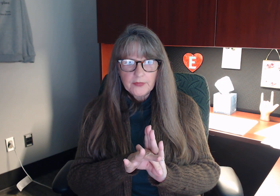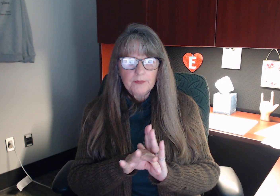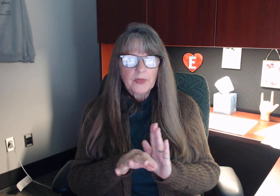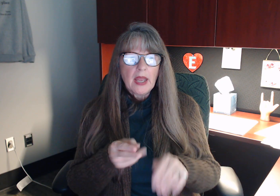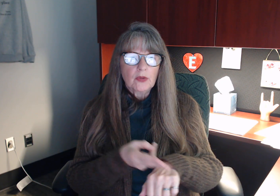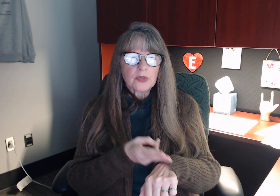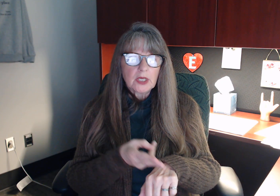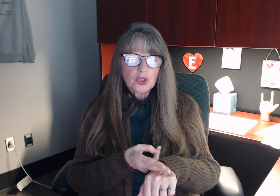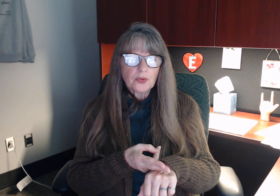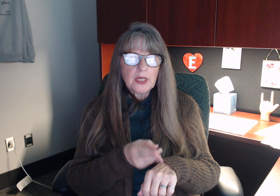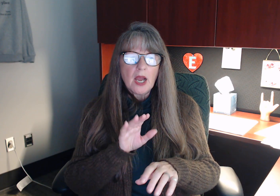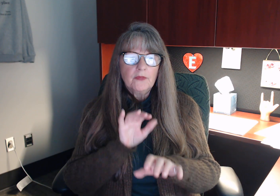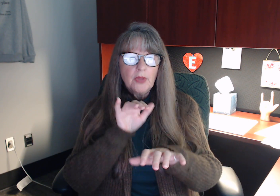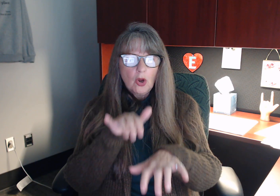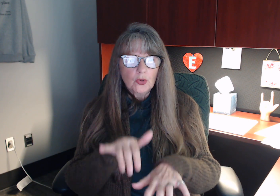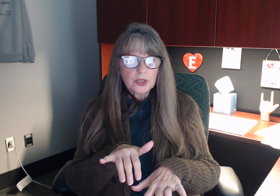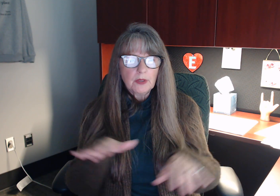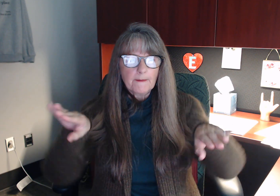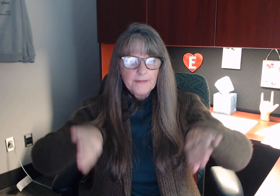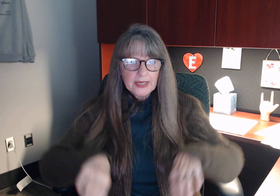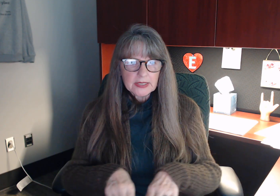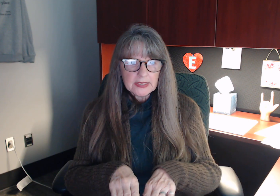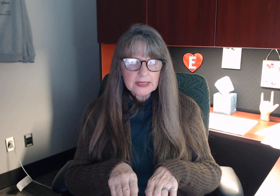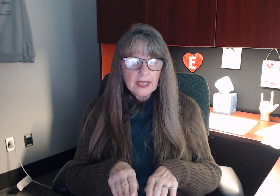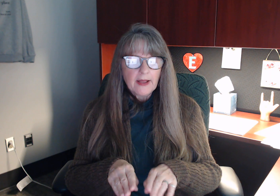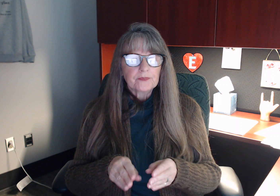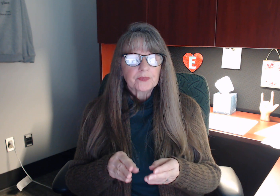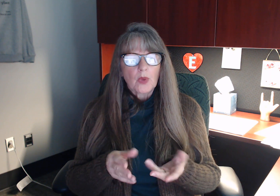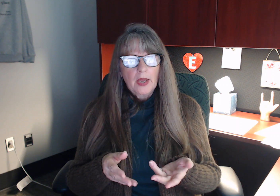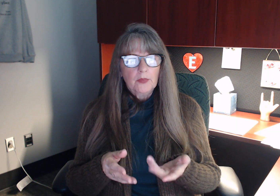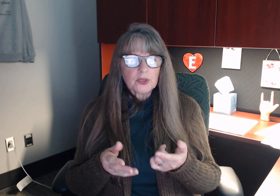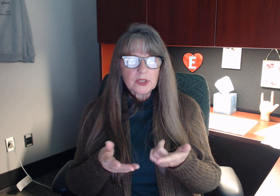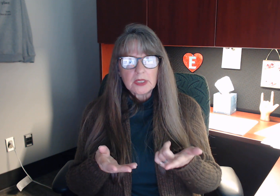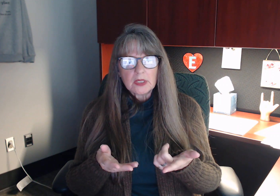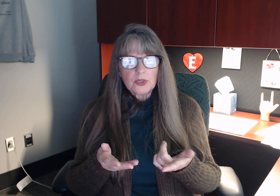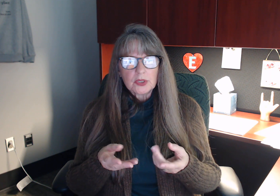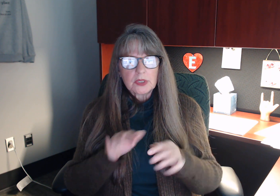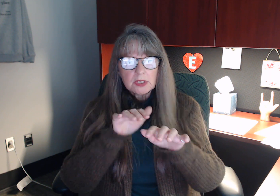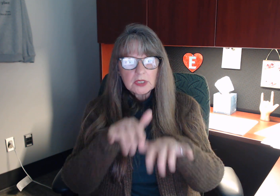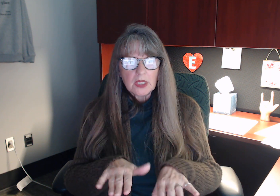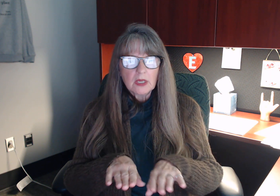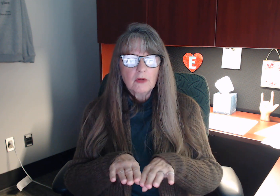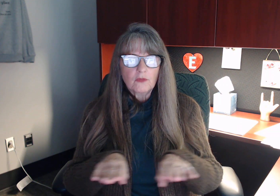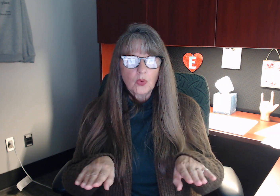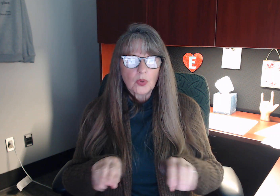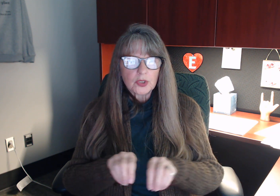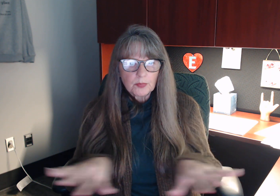it, and there's a history of the ocean basins, which is the sea floor